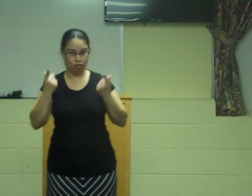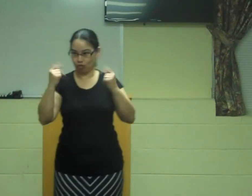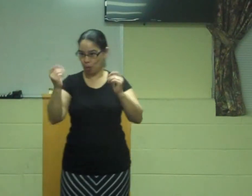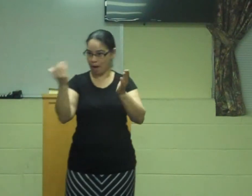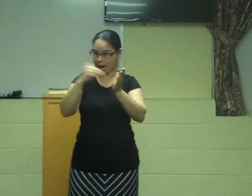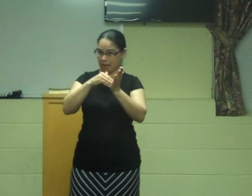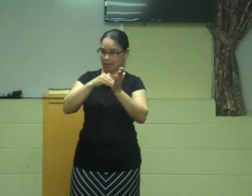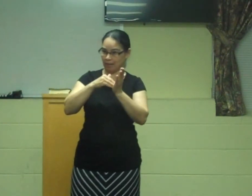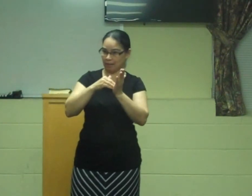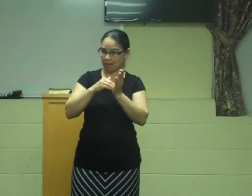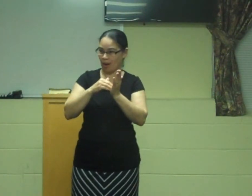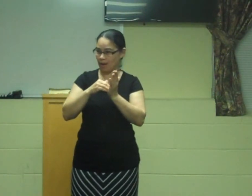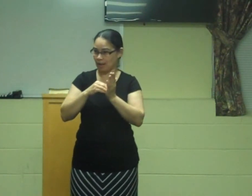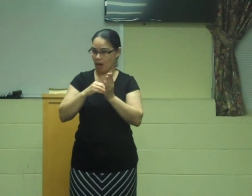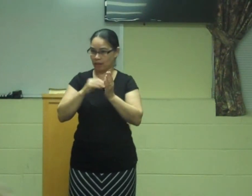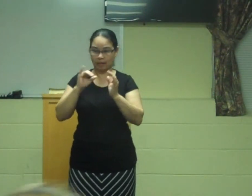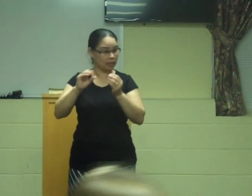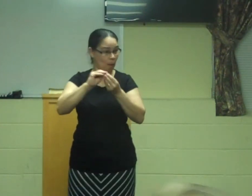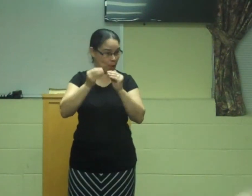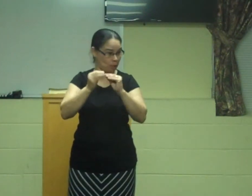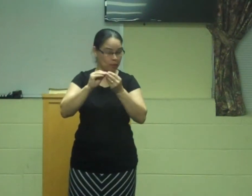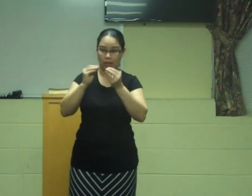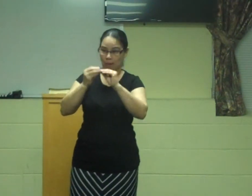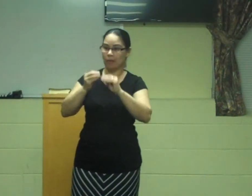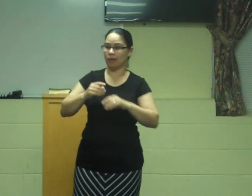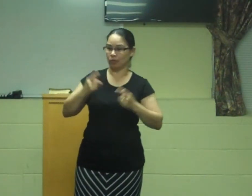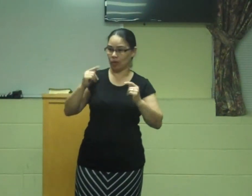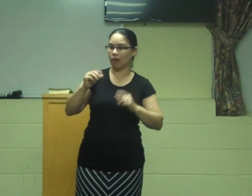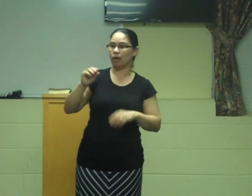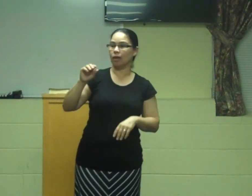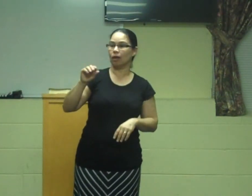Just going to do the numbers one more time. 1,